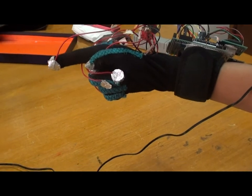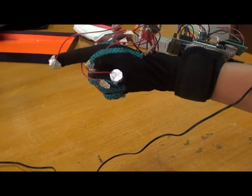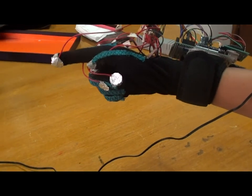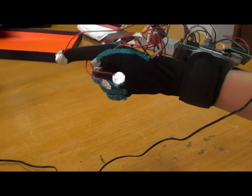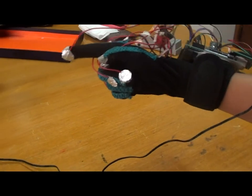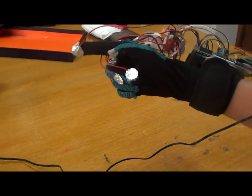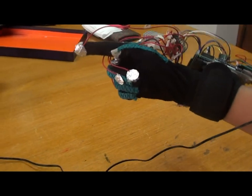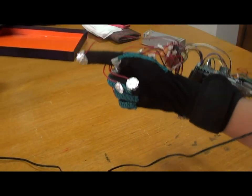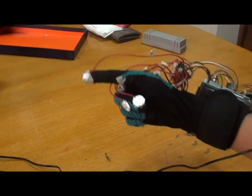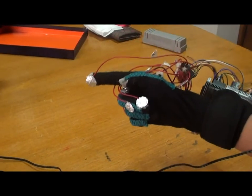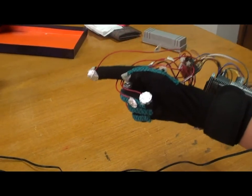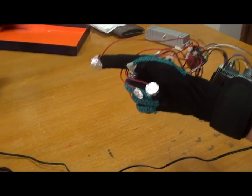voltage.